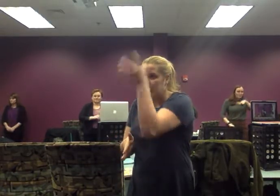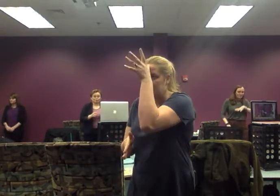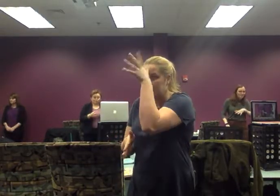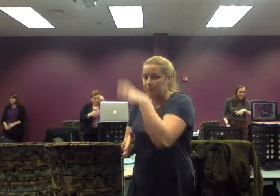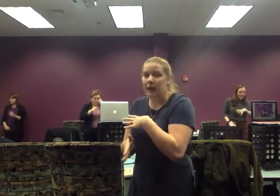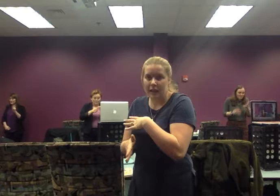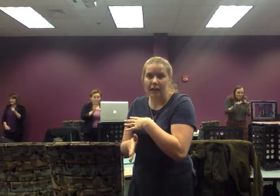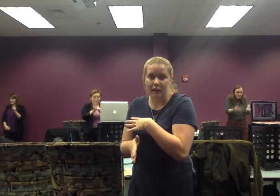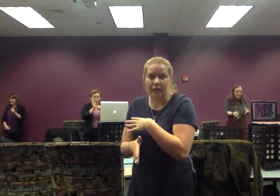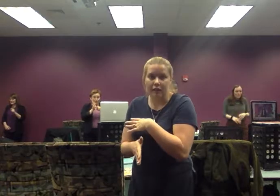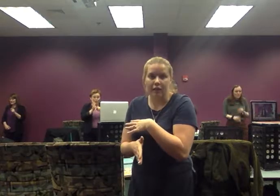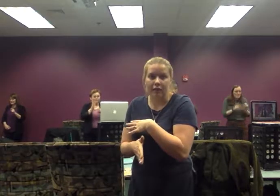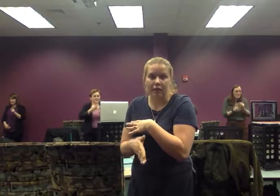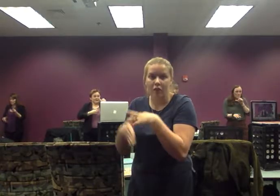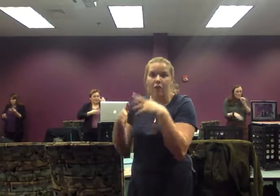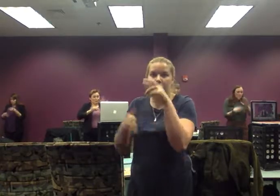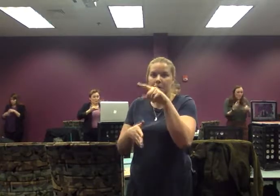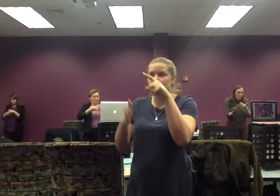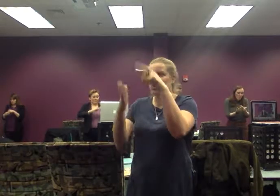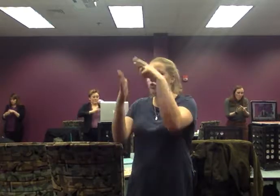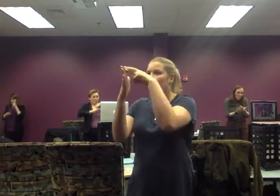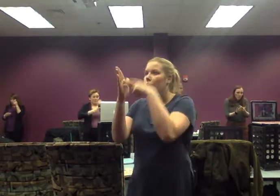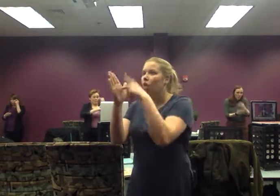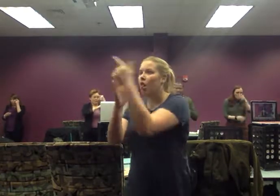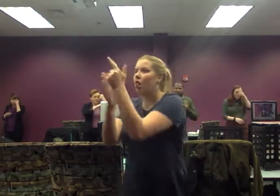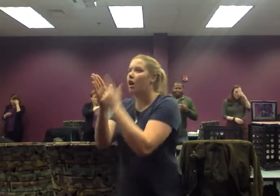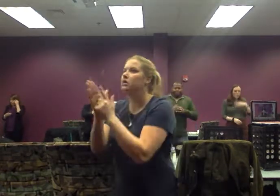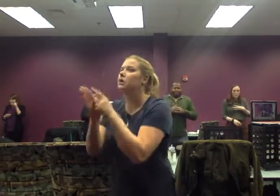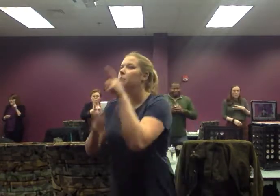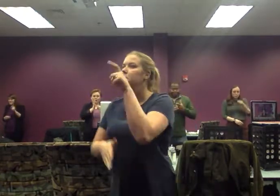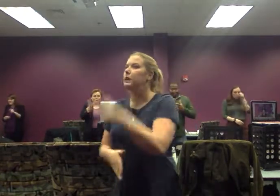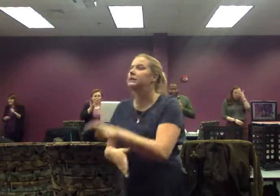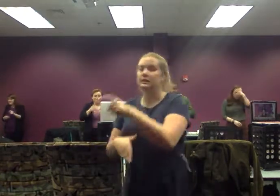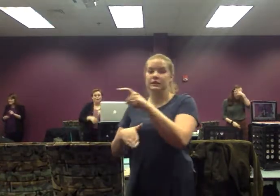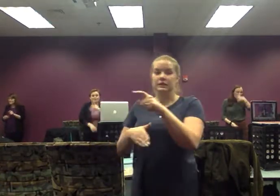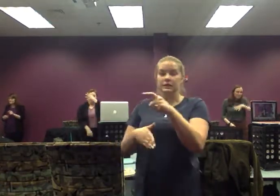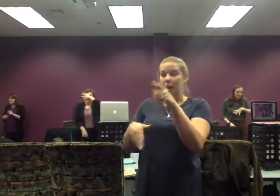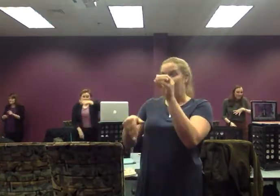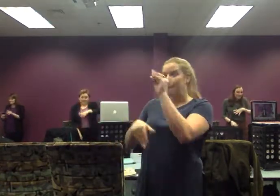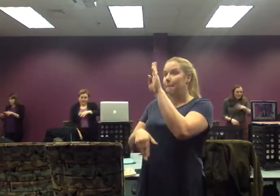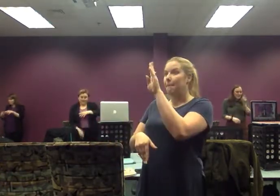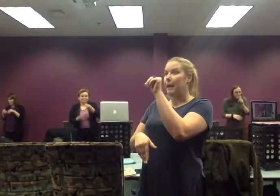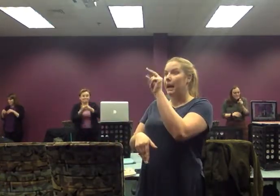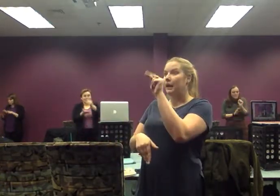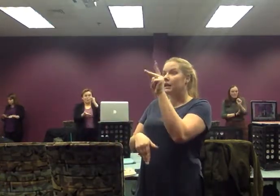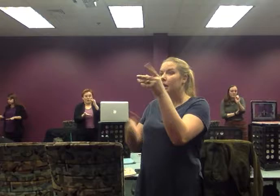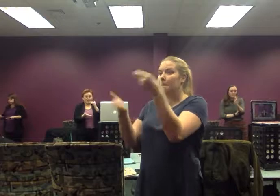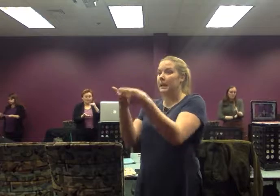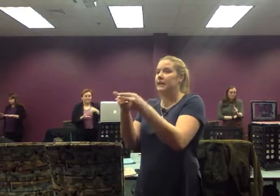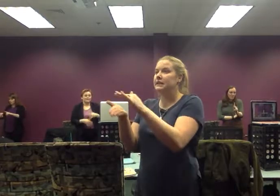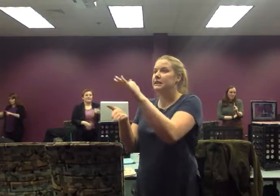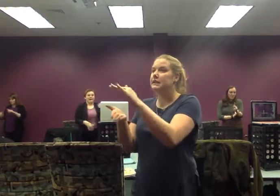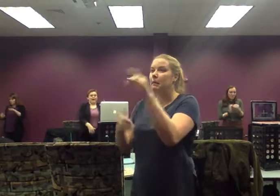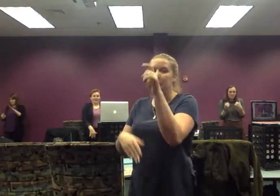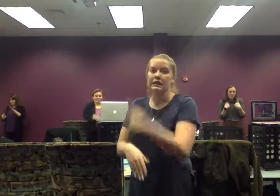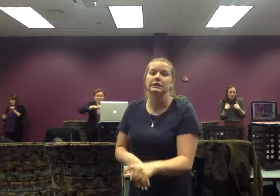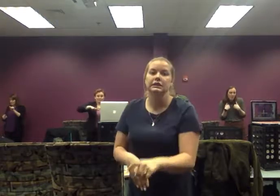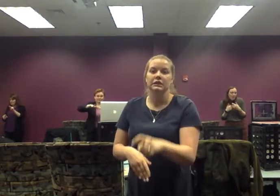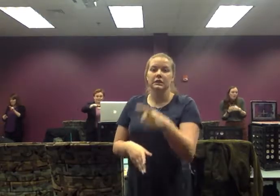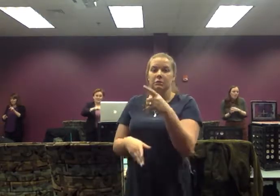so stringent as to include not only property owned, but a bank account as well. And with that in mind, how did we